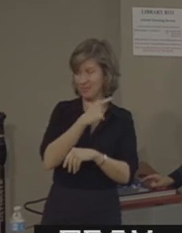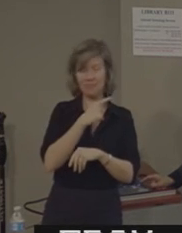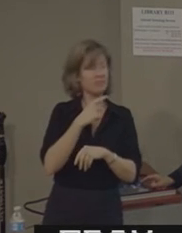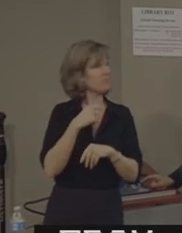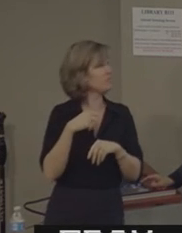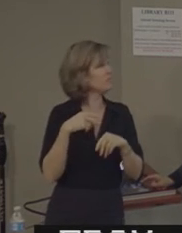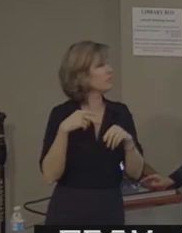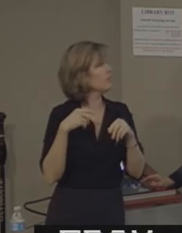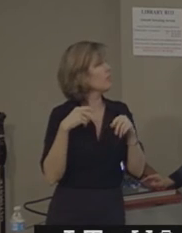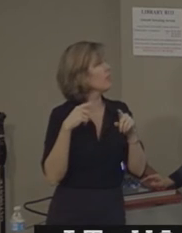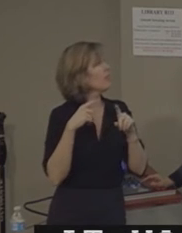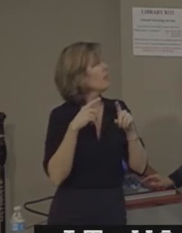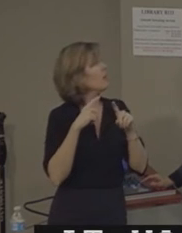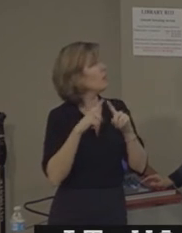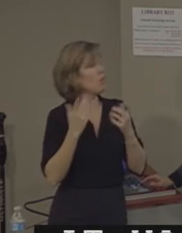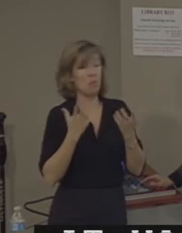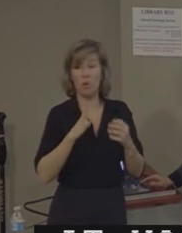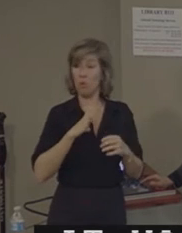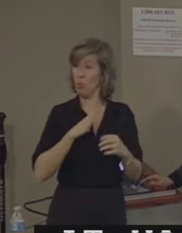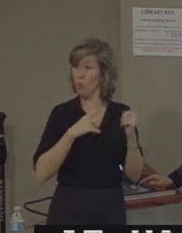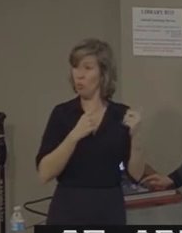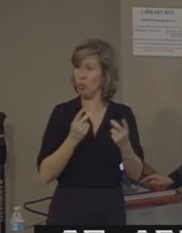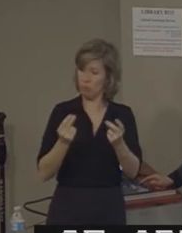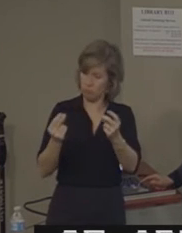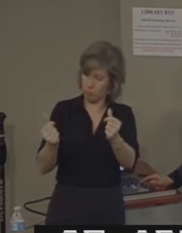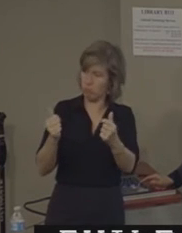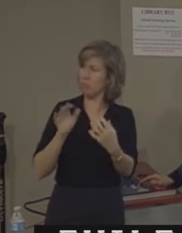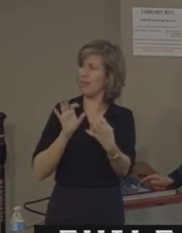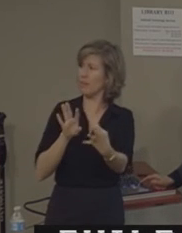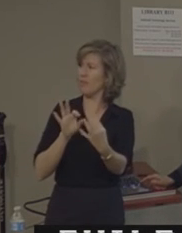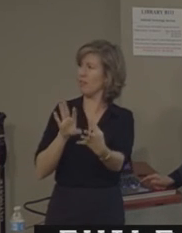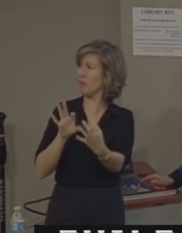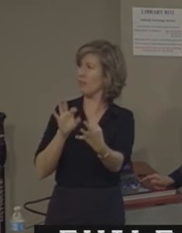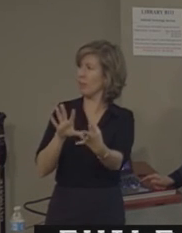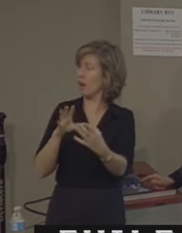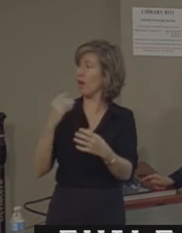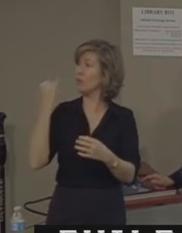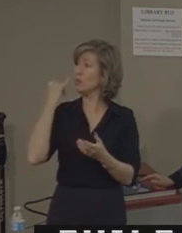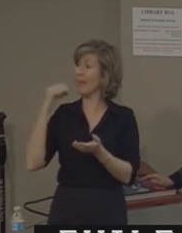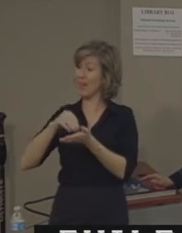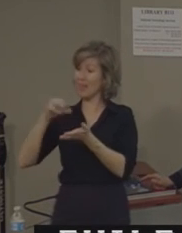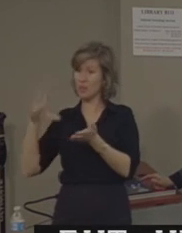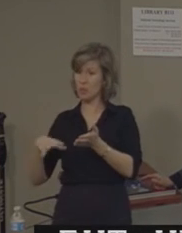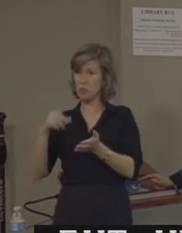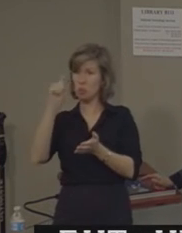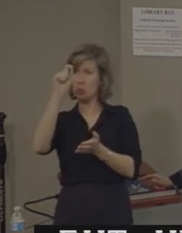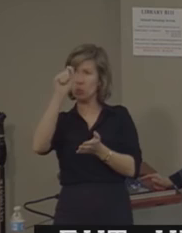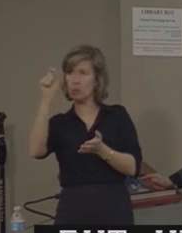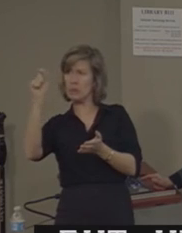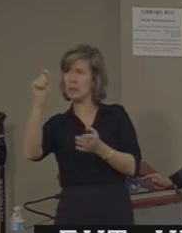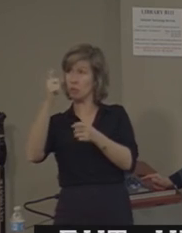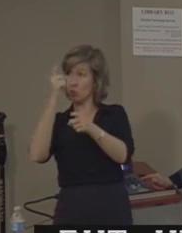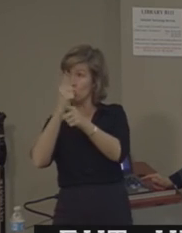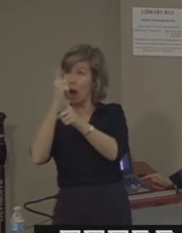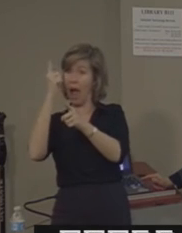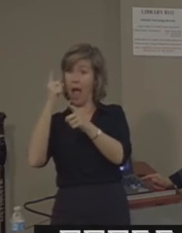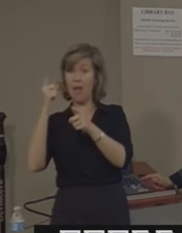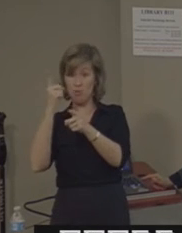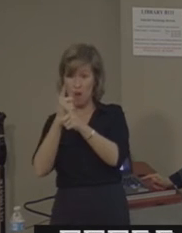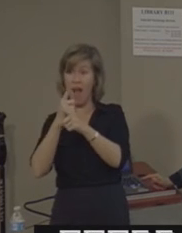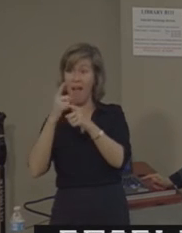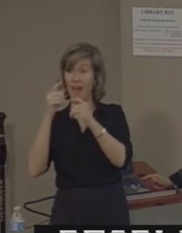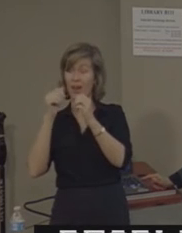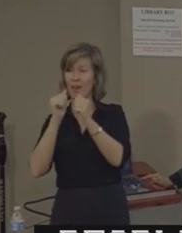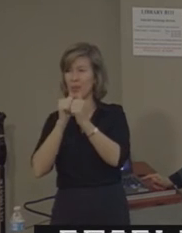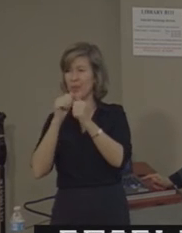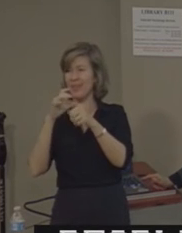But what it can provide is feedback, where it suggests to people what they're doing right when they're drawing a geological fault, and